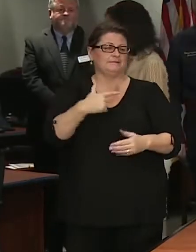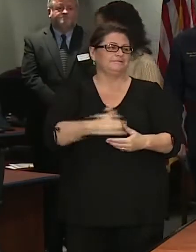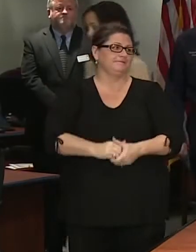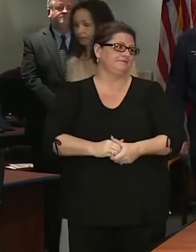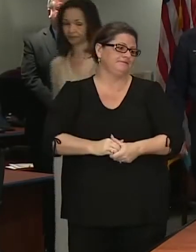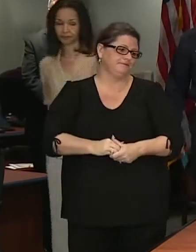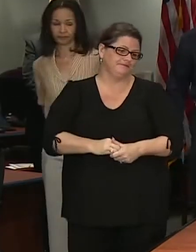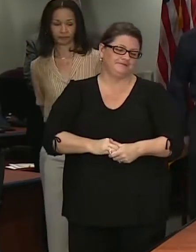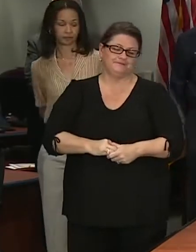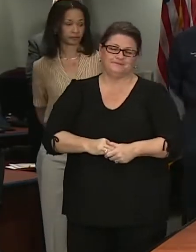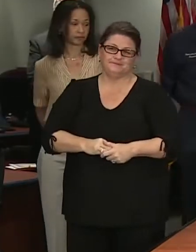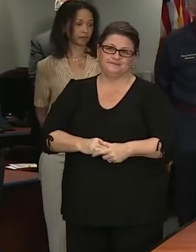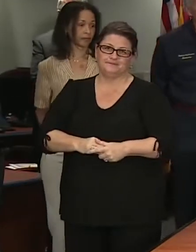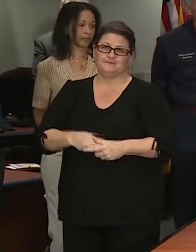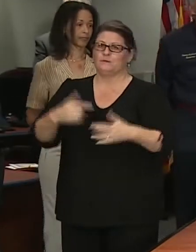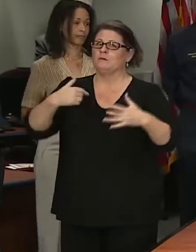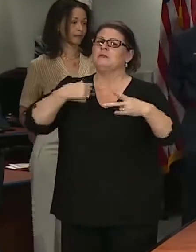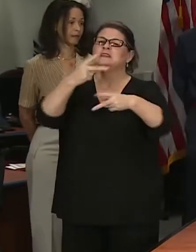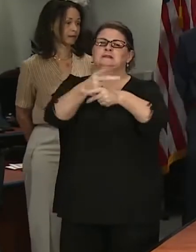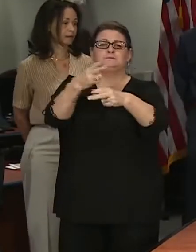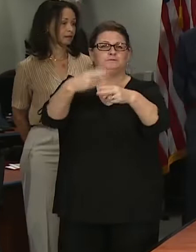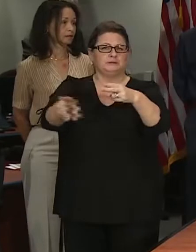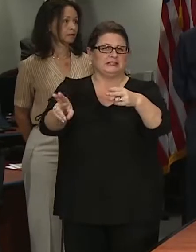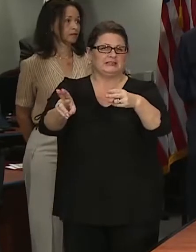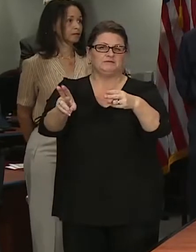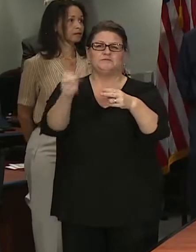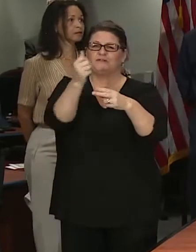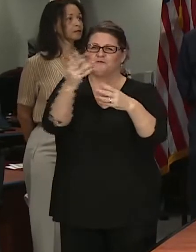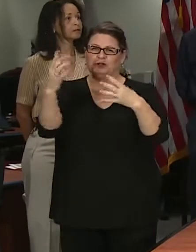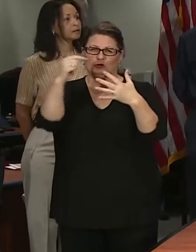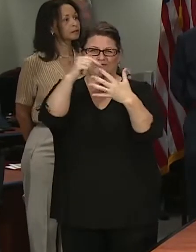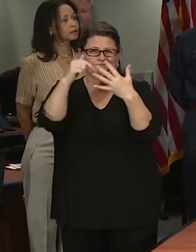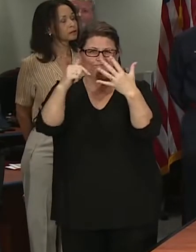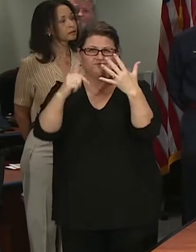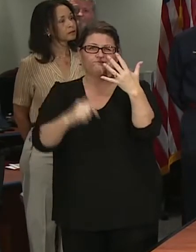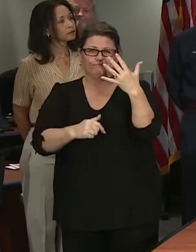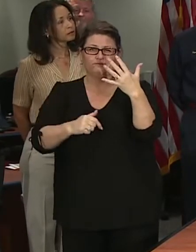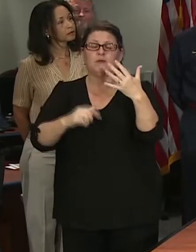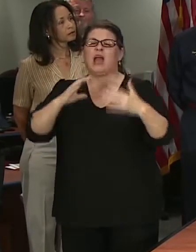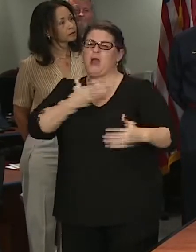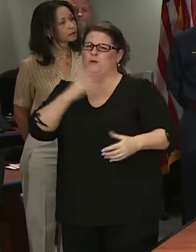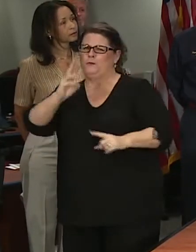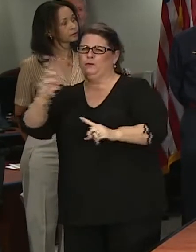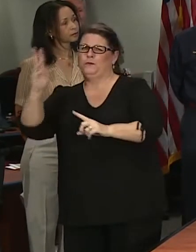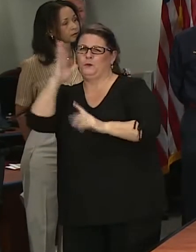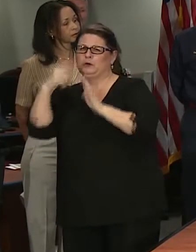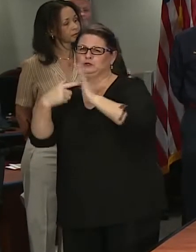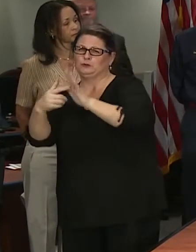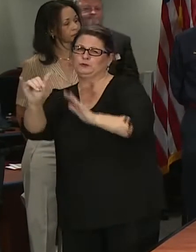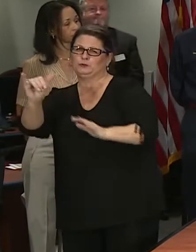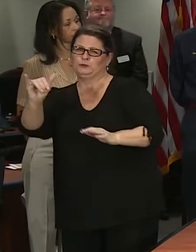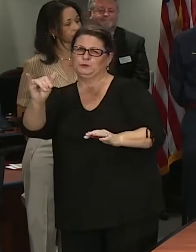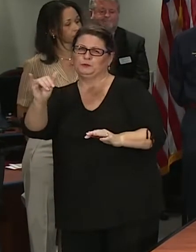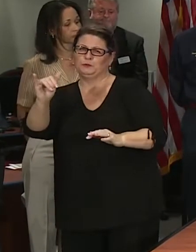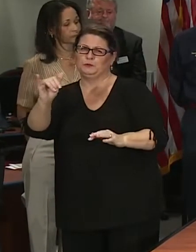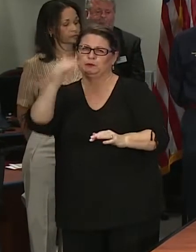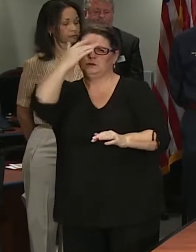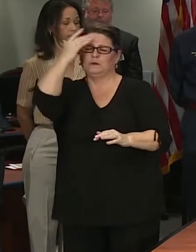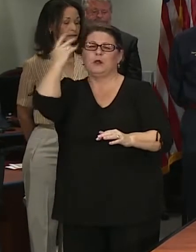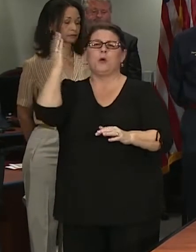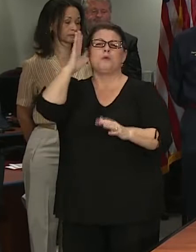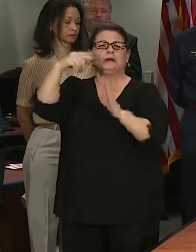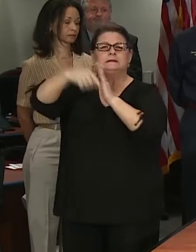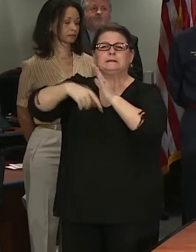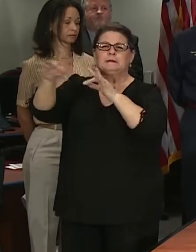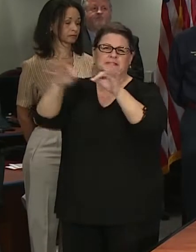you, Governor. I'll briefly cover a few items that will be posted on our website later today, both an explanation